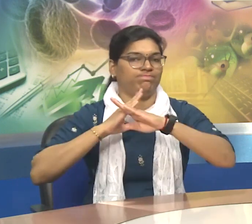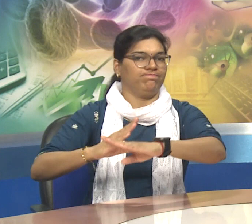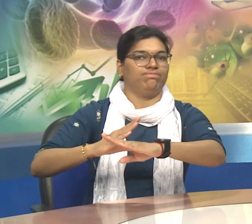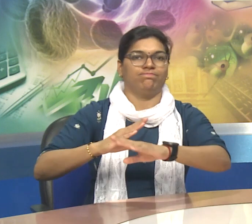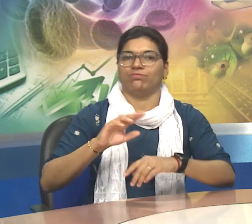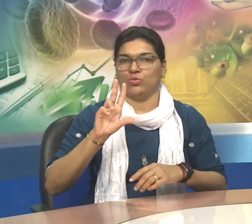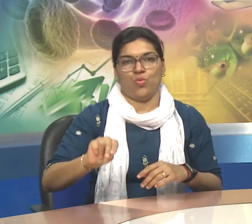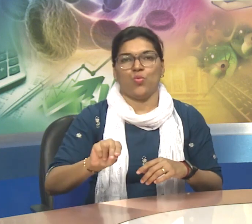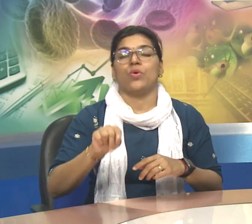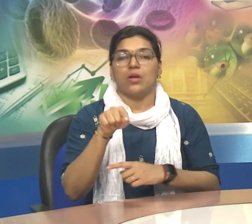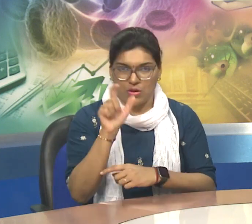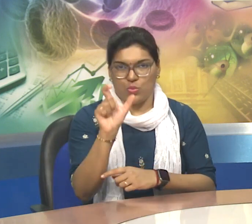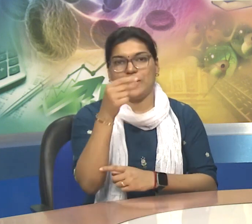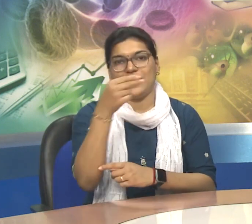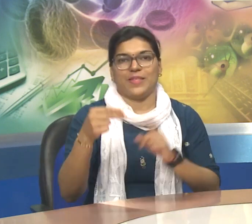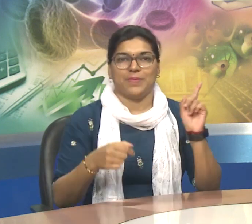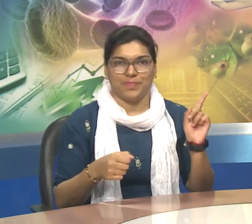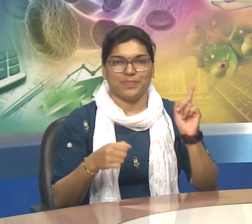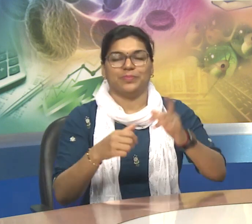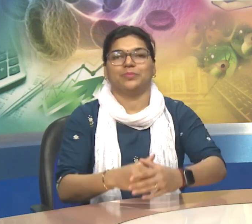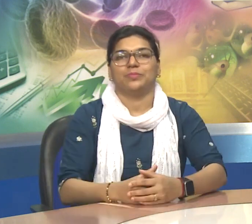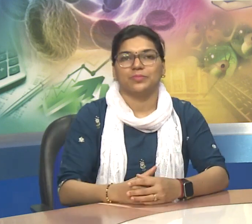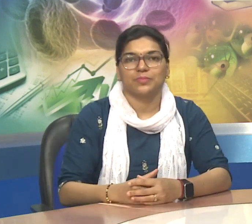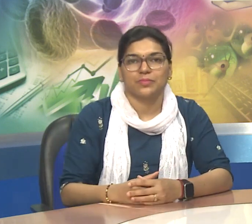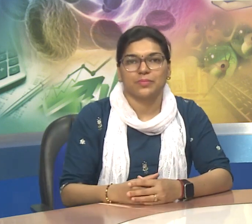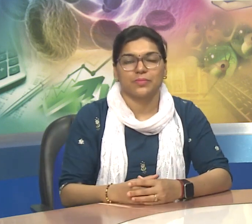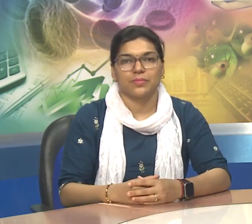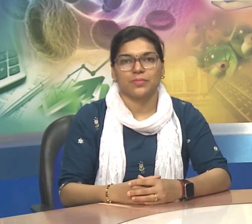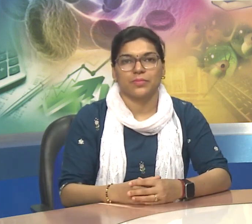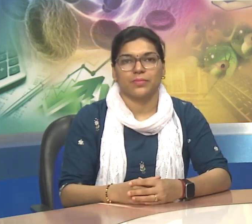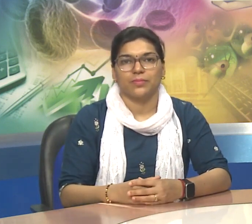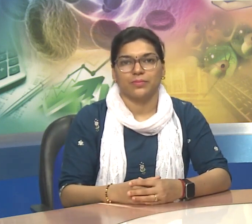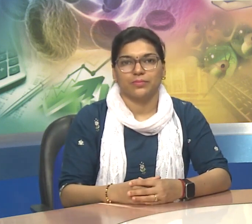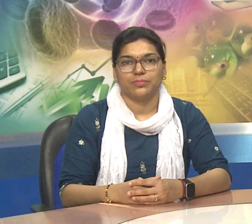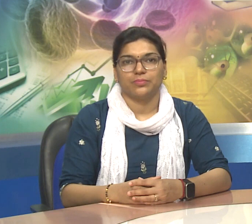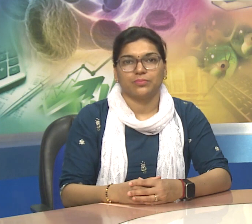For example, saying no to something which you don't like.